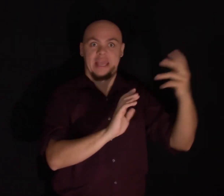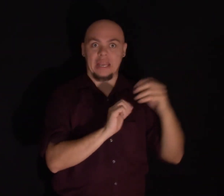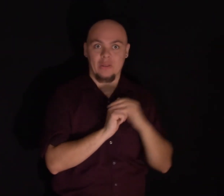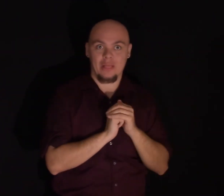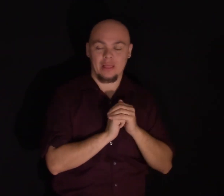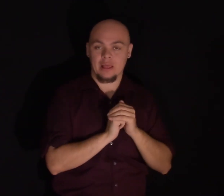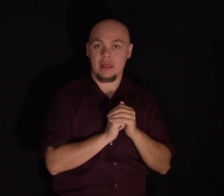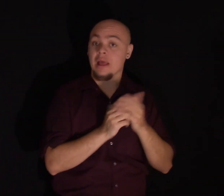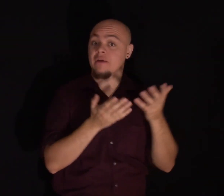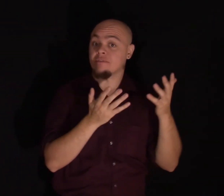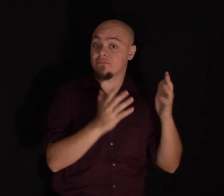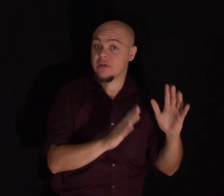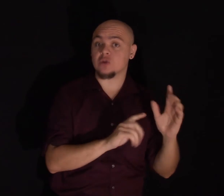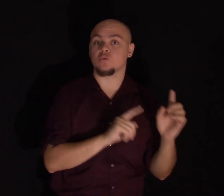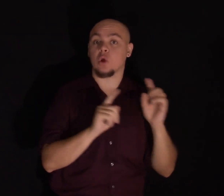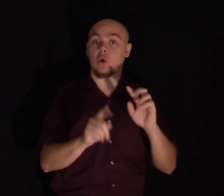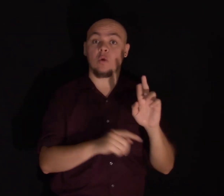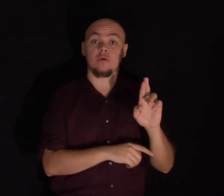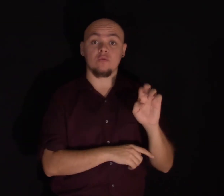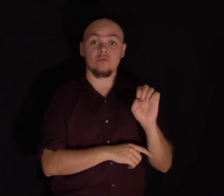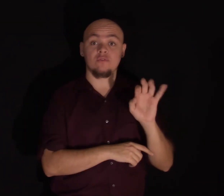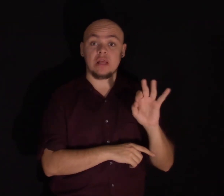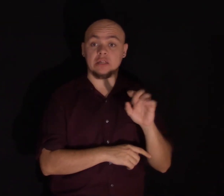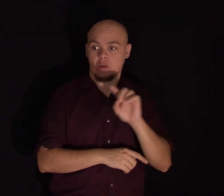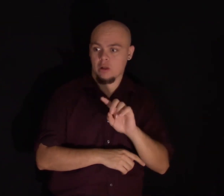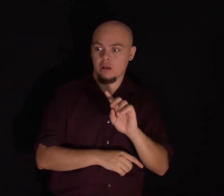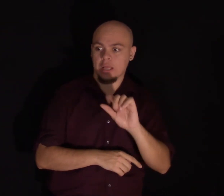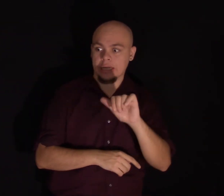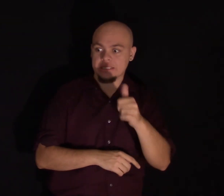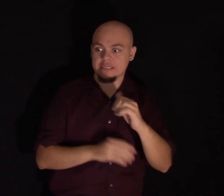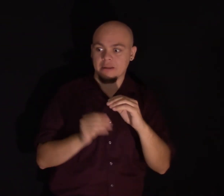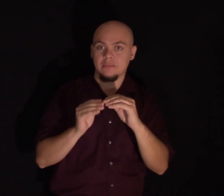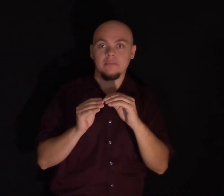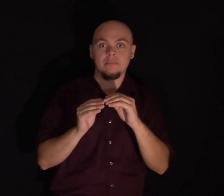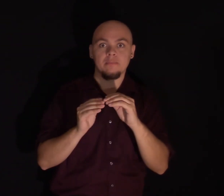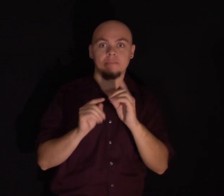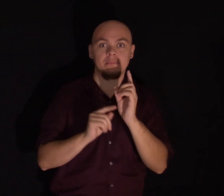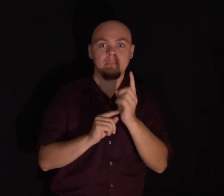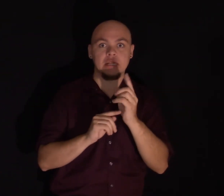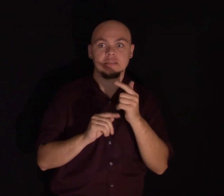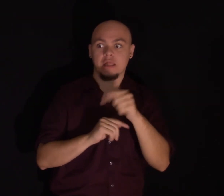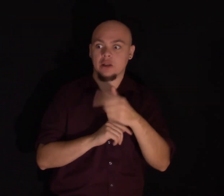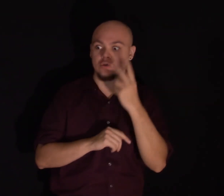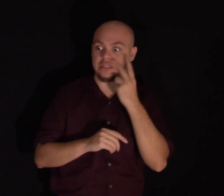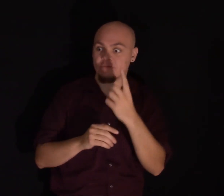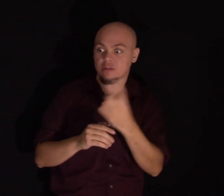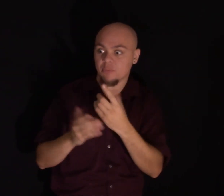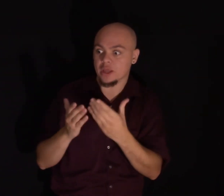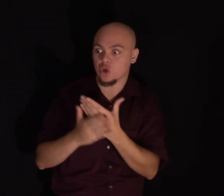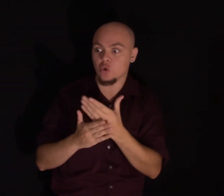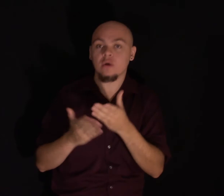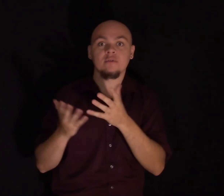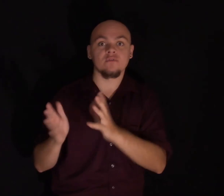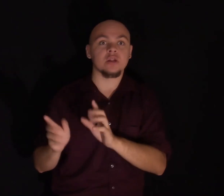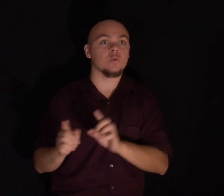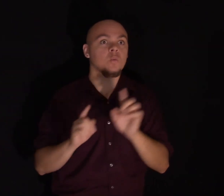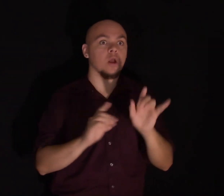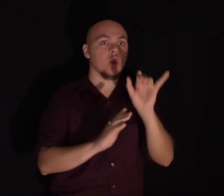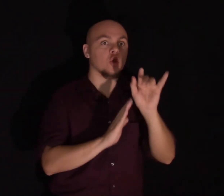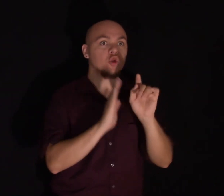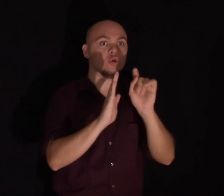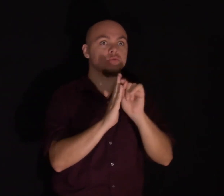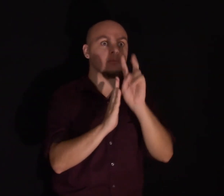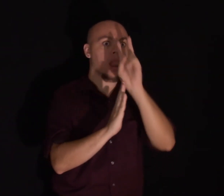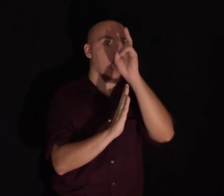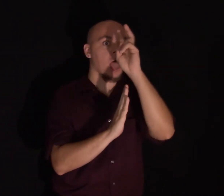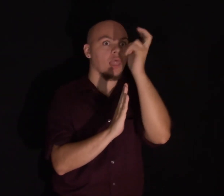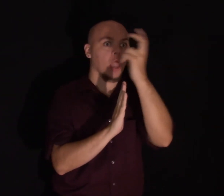then we're going to go over to the fridge we're going to see if there's anything new in there since 10 minutes ago after that we're going to go on a youtube spiral that